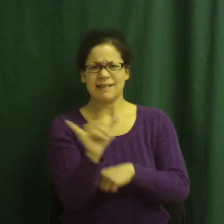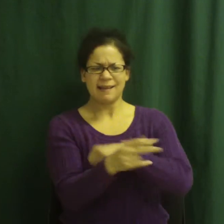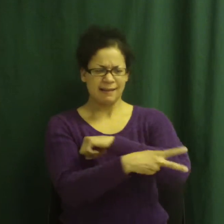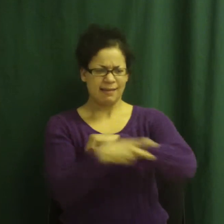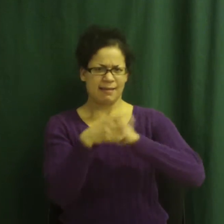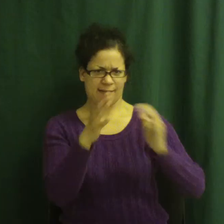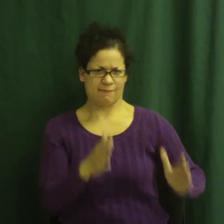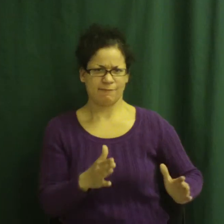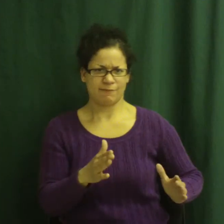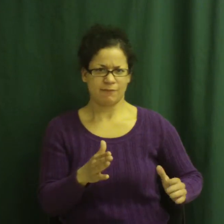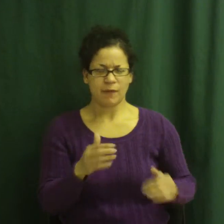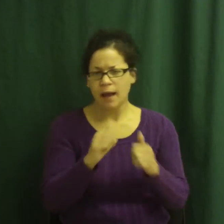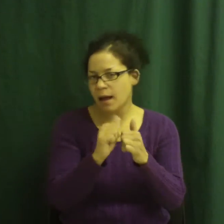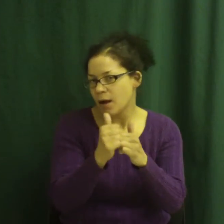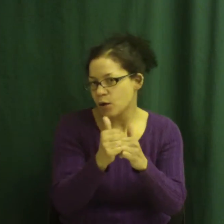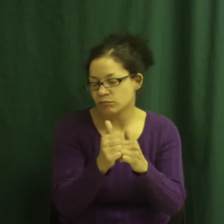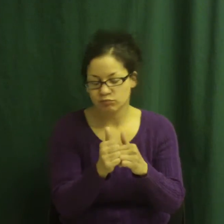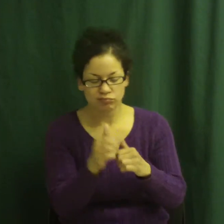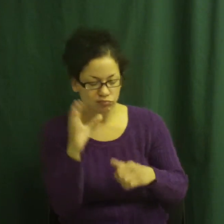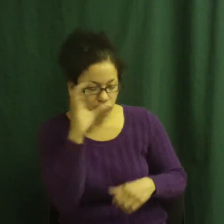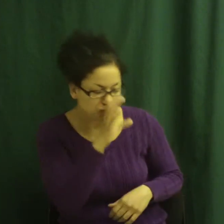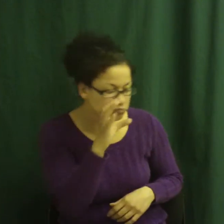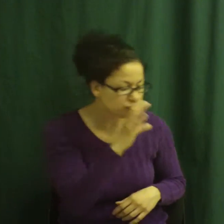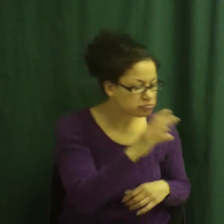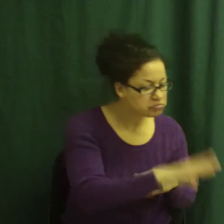string, and chicken feathers.